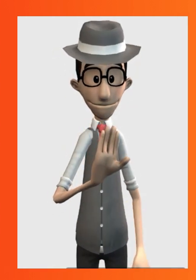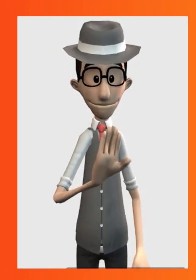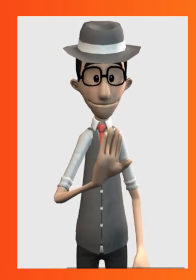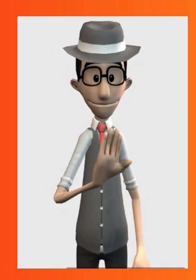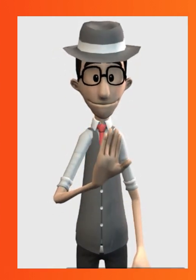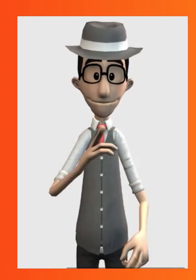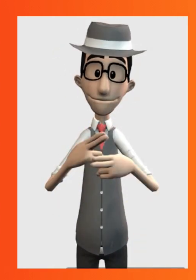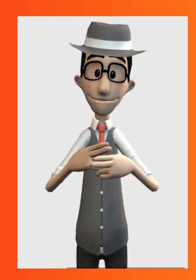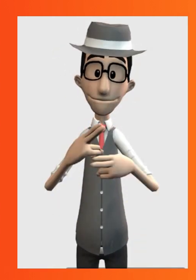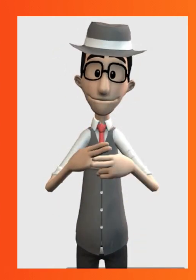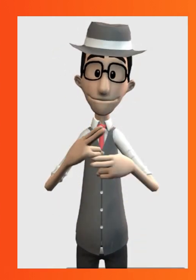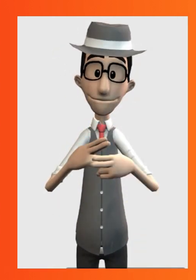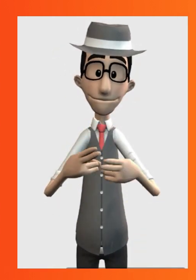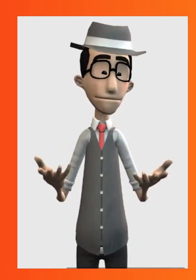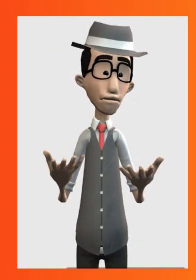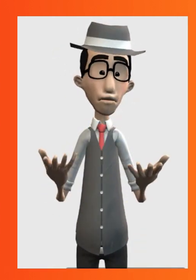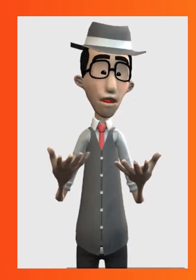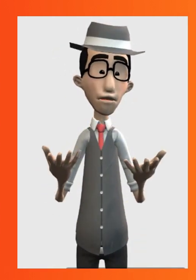What's your name?